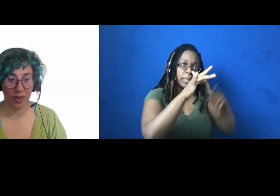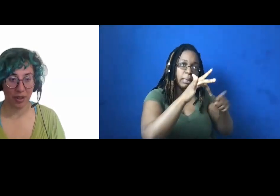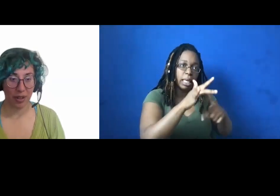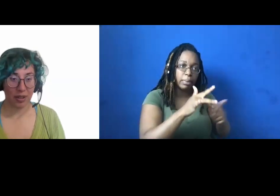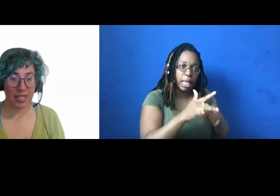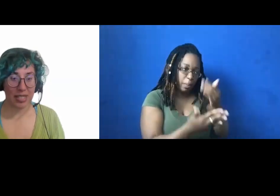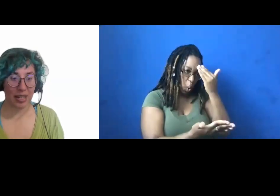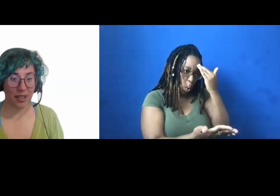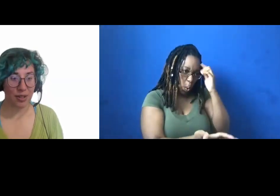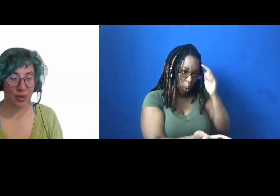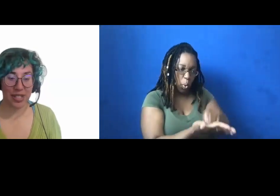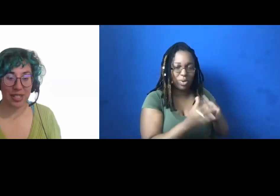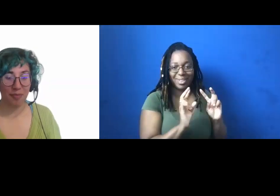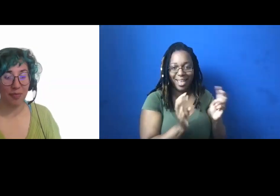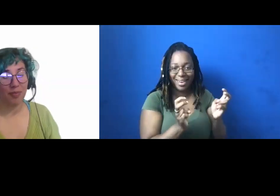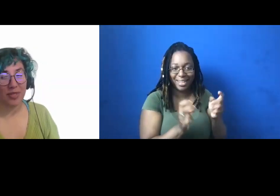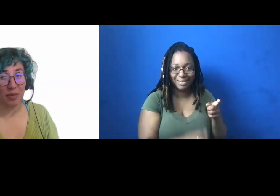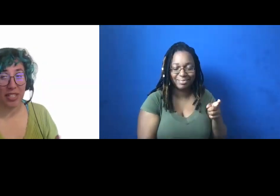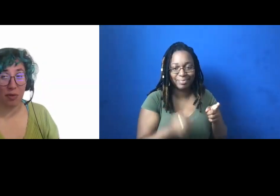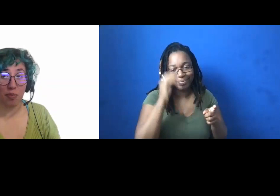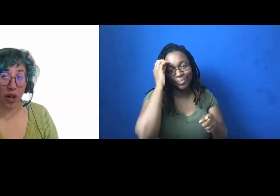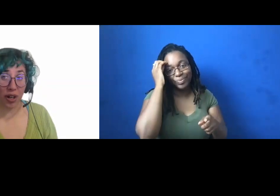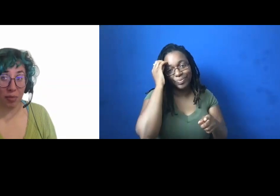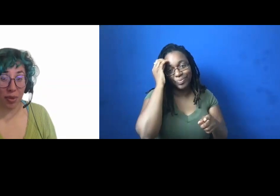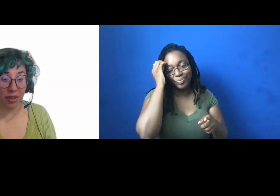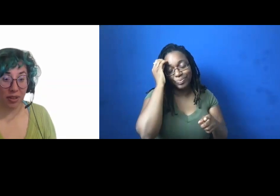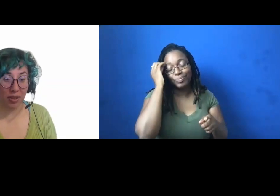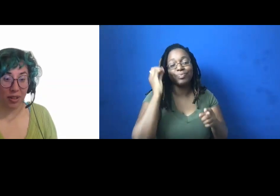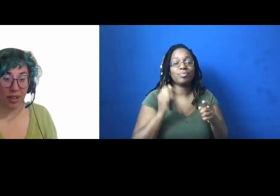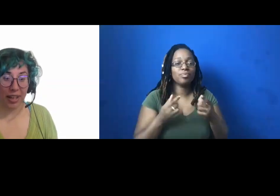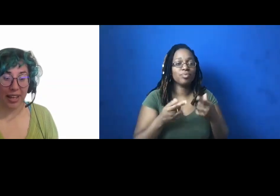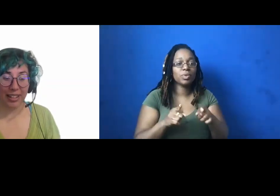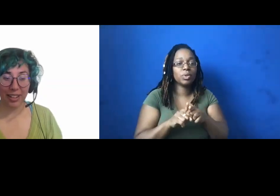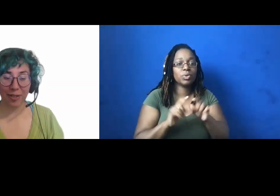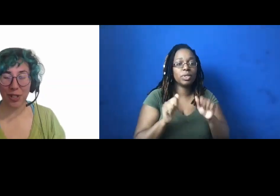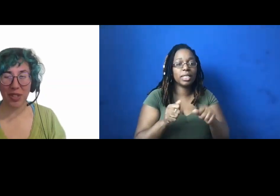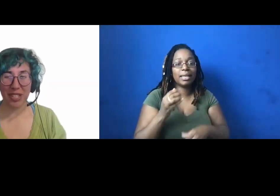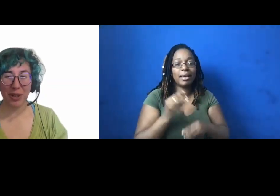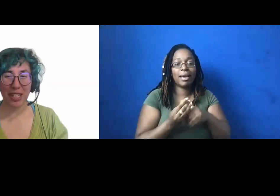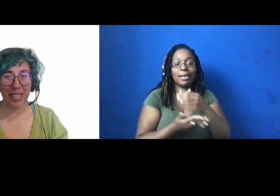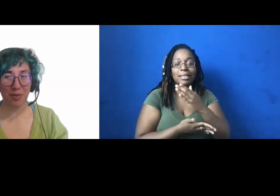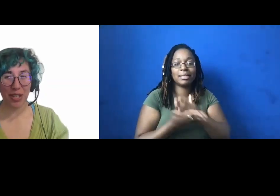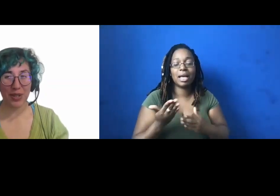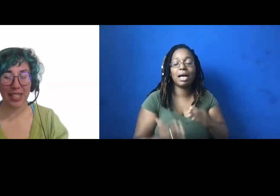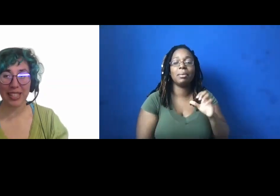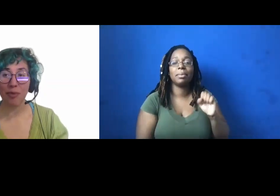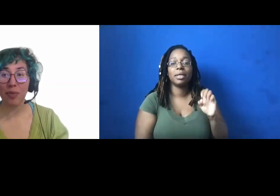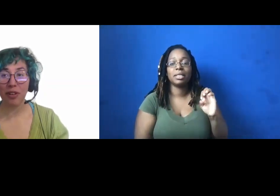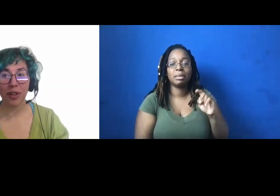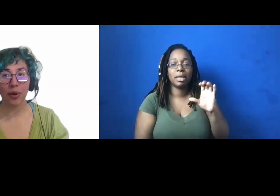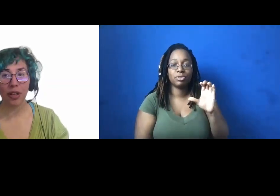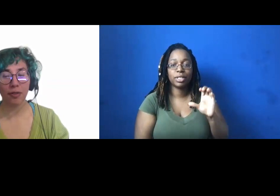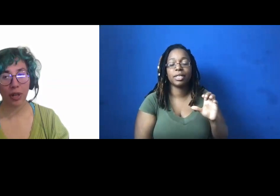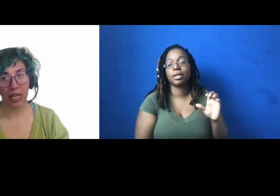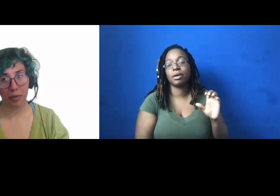them. This is done towards semantic markup, and which means you need to be using a bit